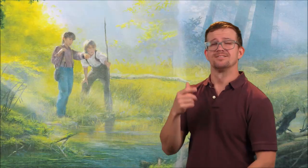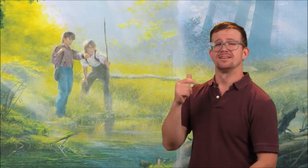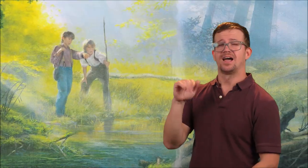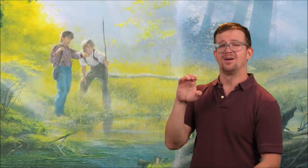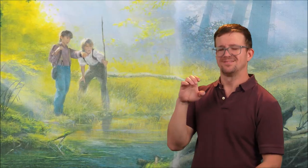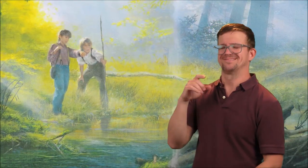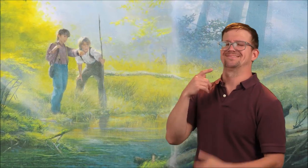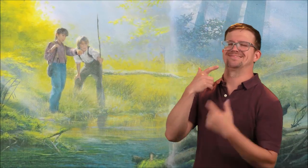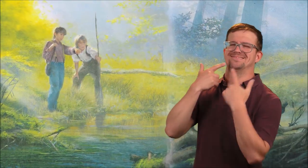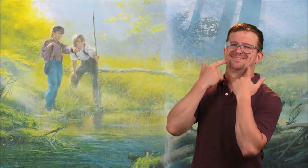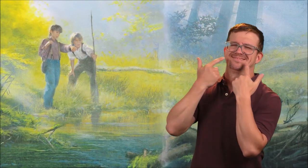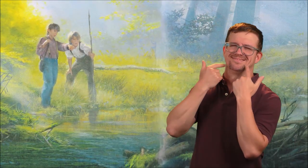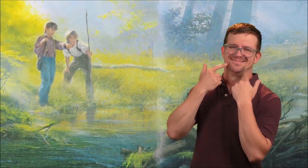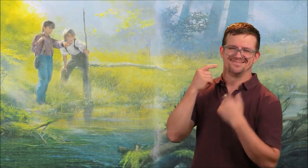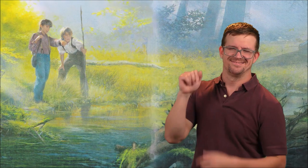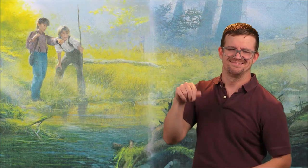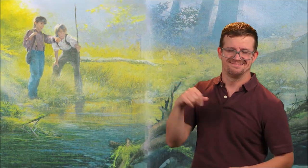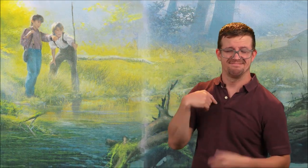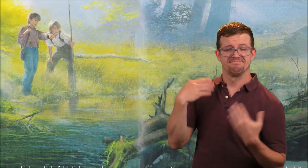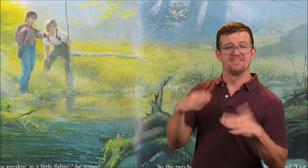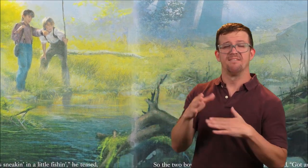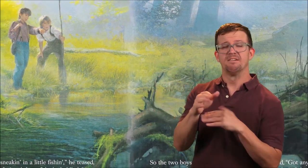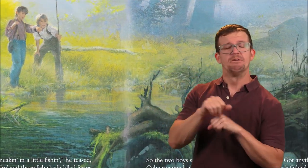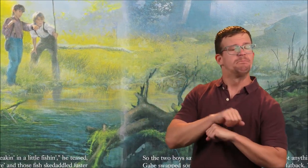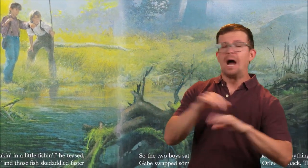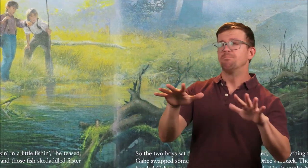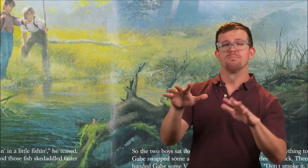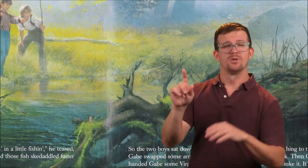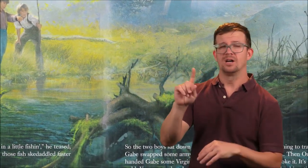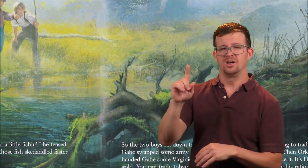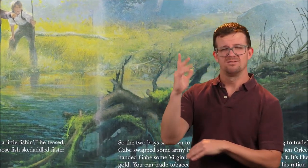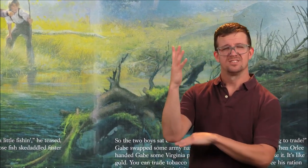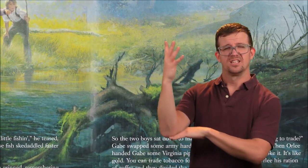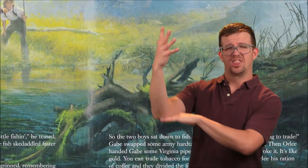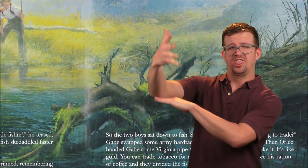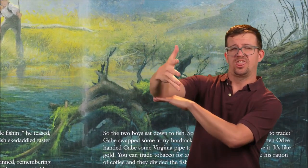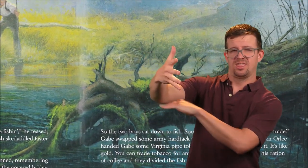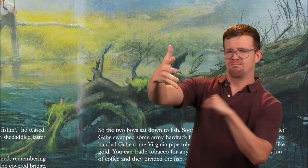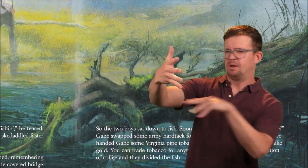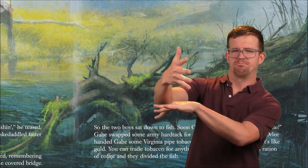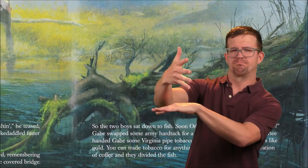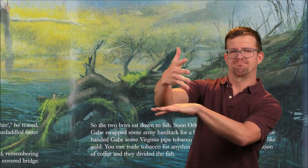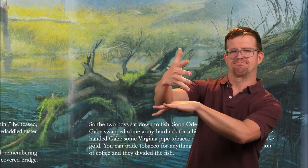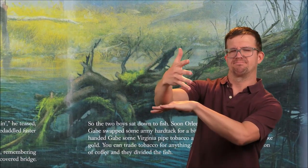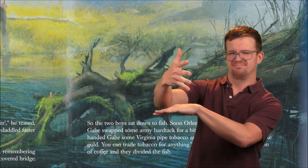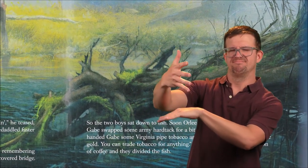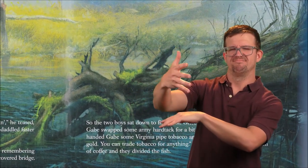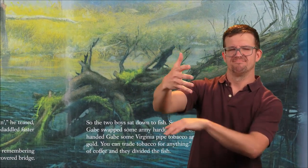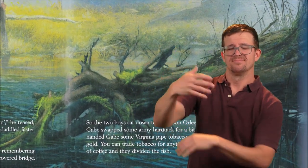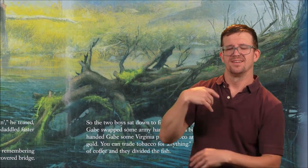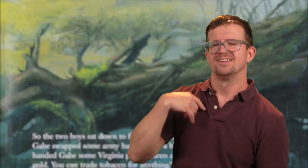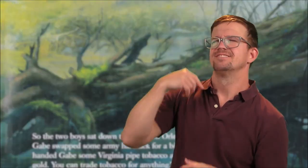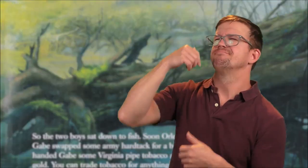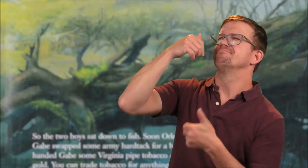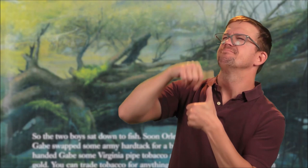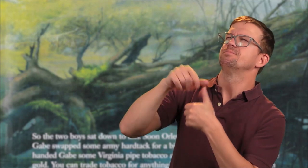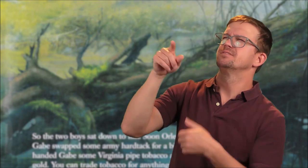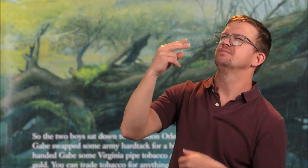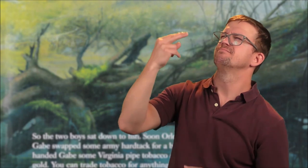Bet they were hiding right under that fallen log, Gabe grinned. Remembering the best place to catch brook